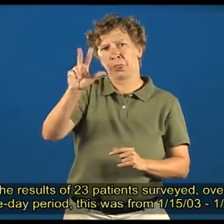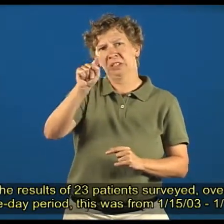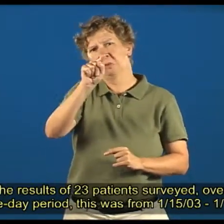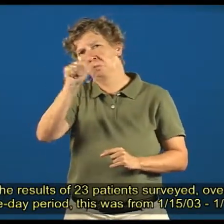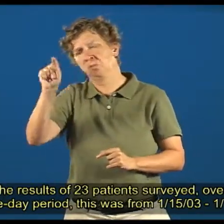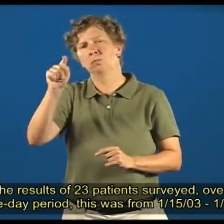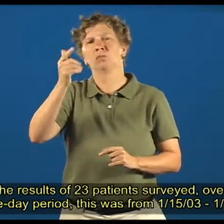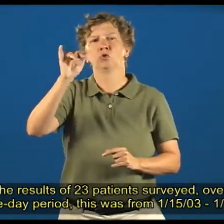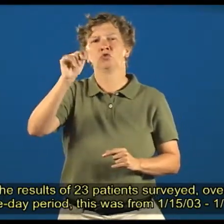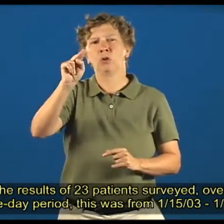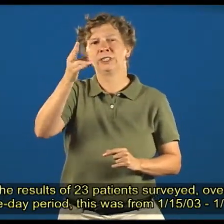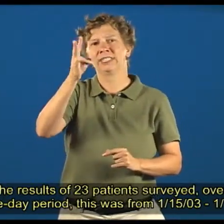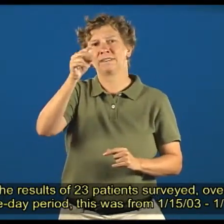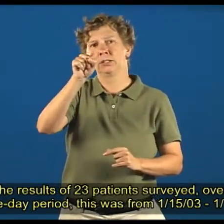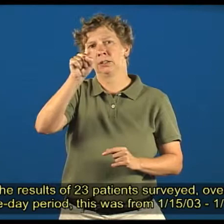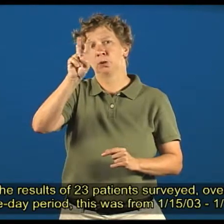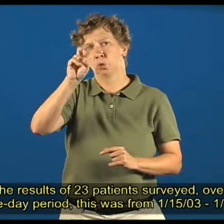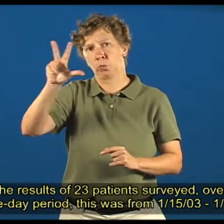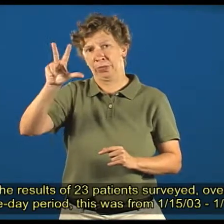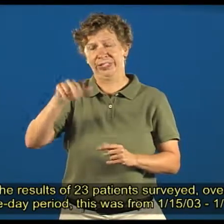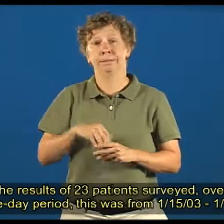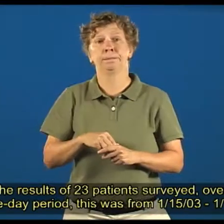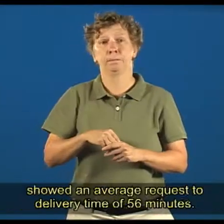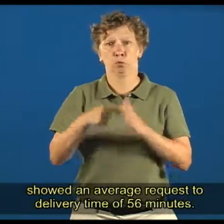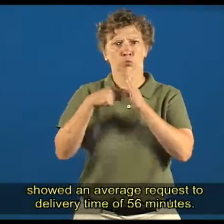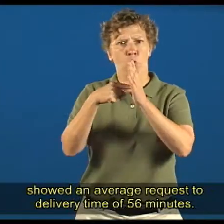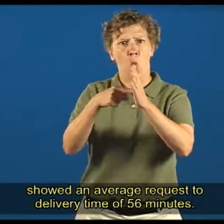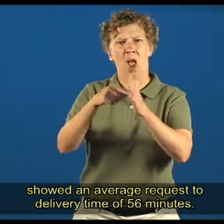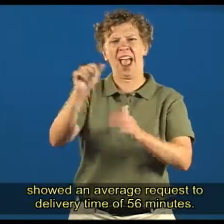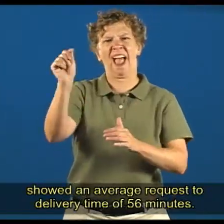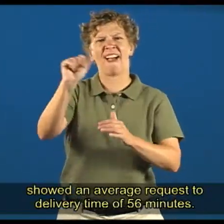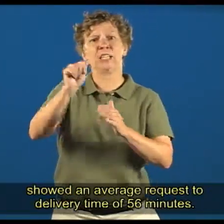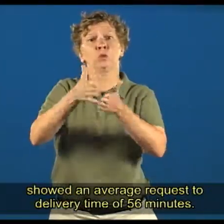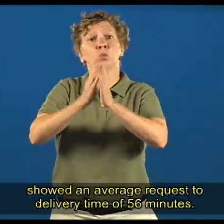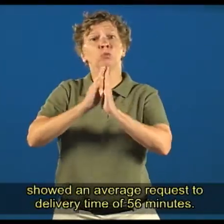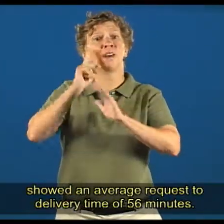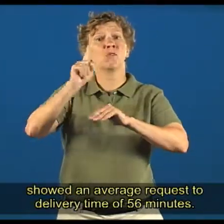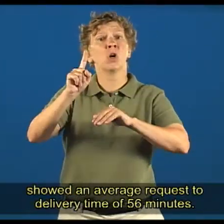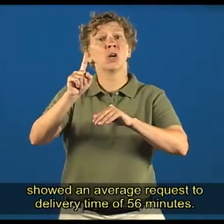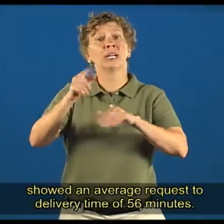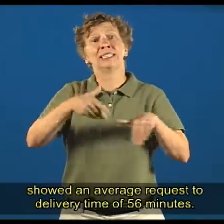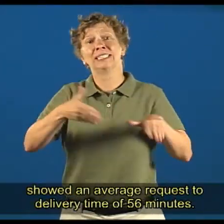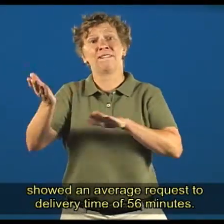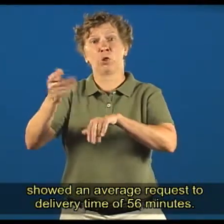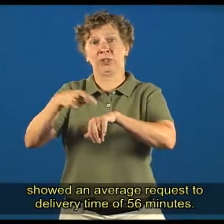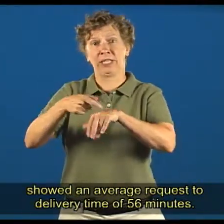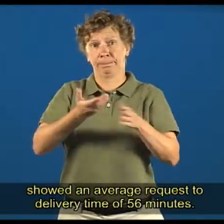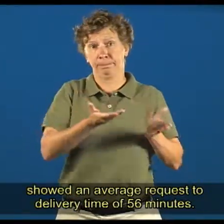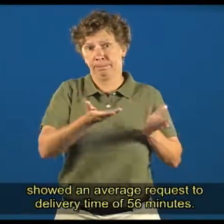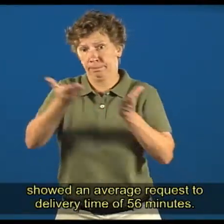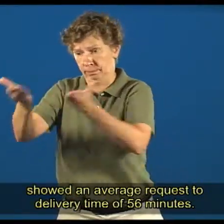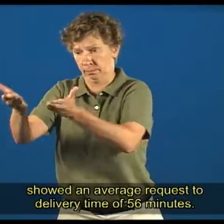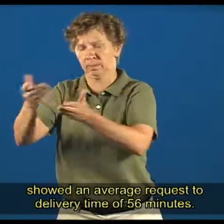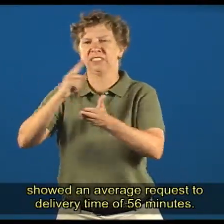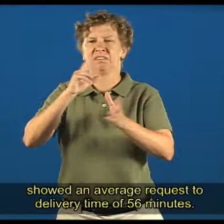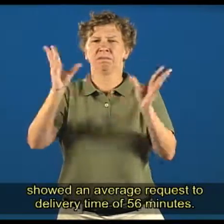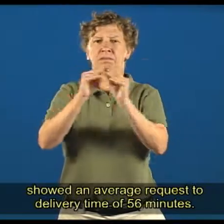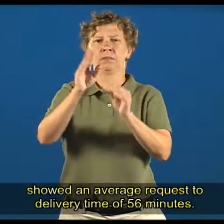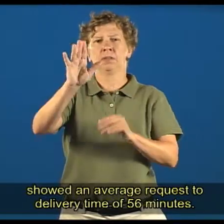15th to January 17th, 2003, showed an average request to delivery time